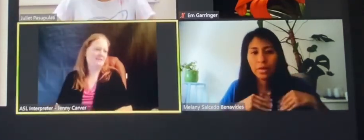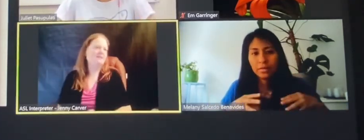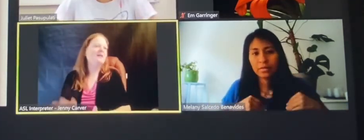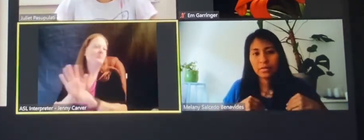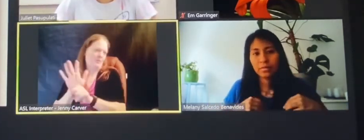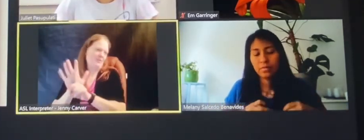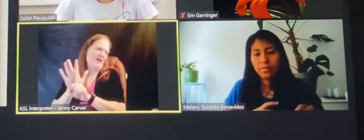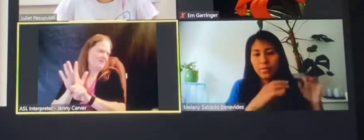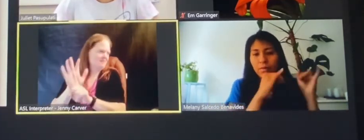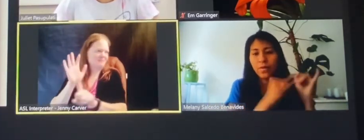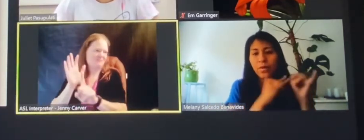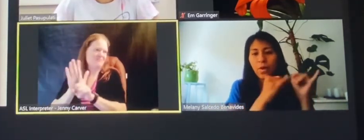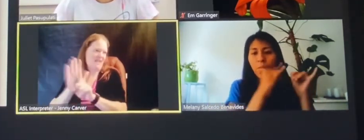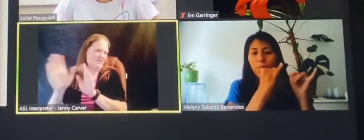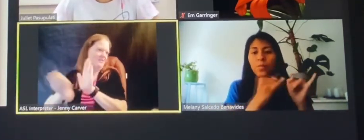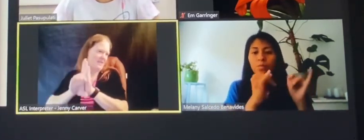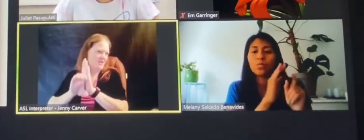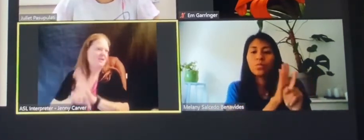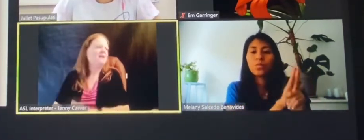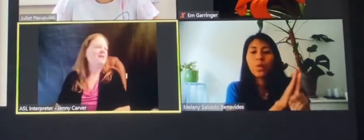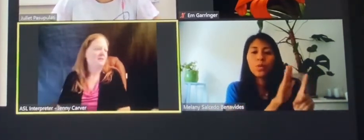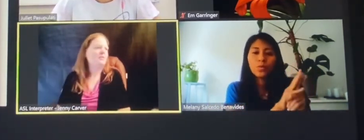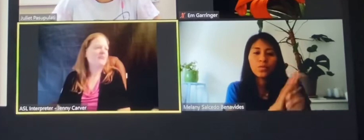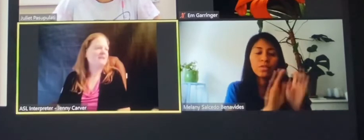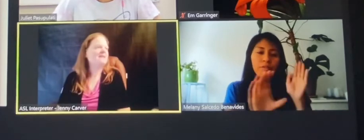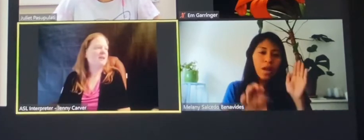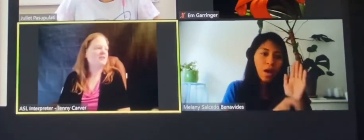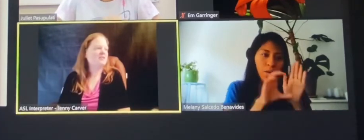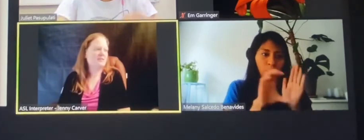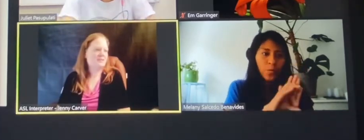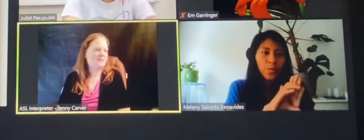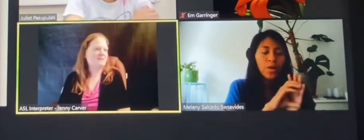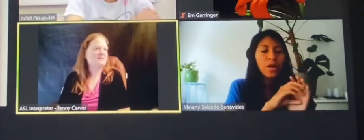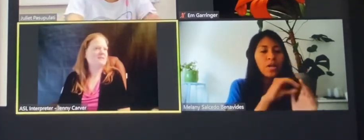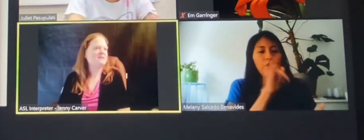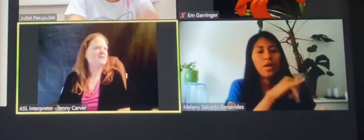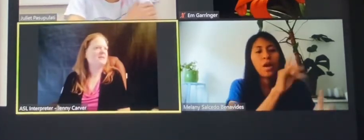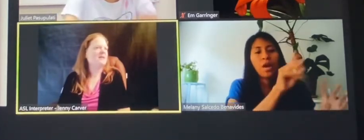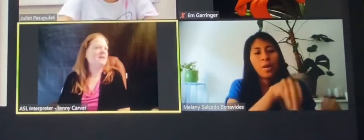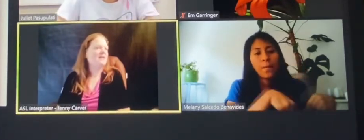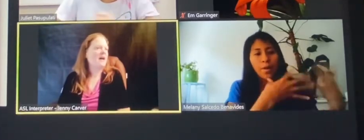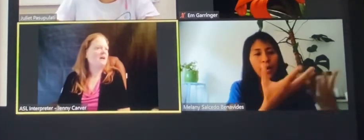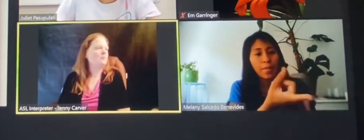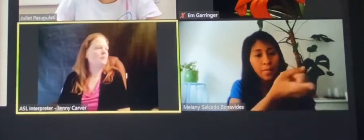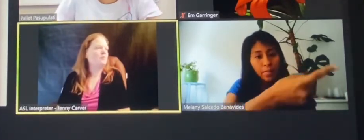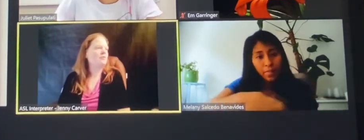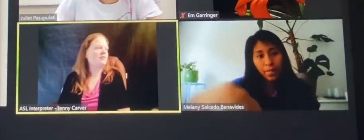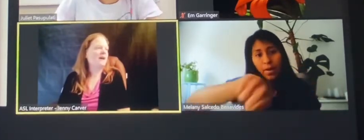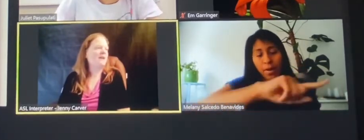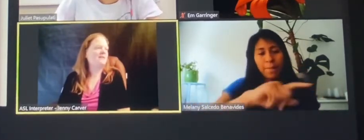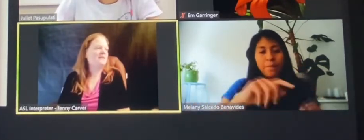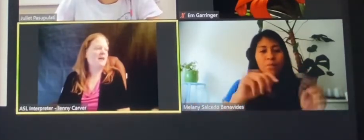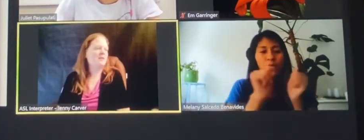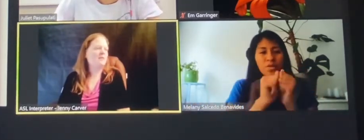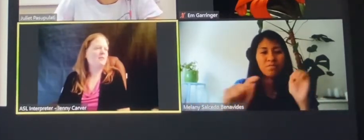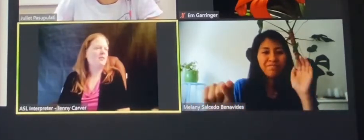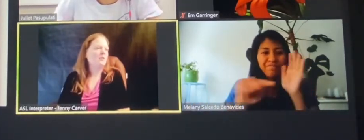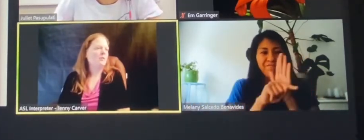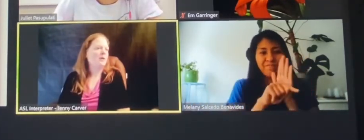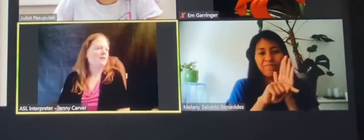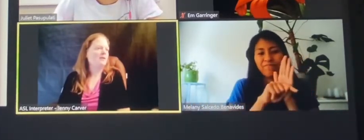The individuals with characteristics that